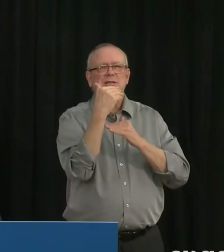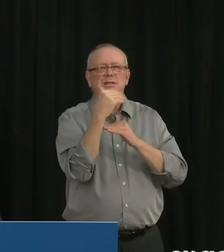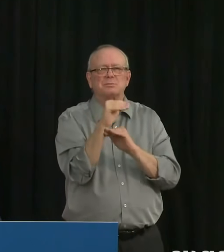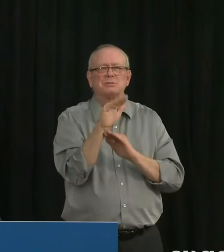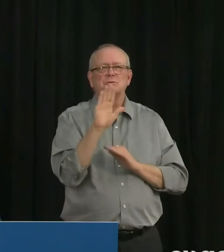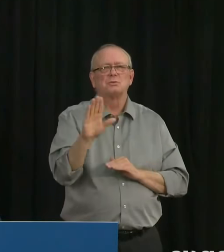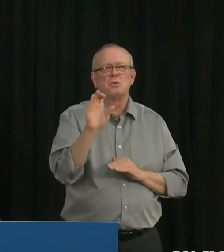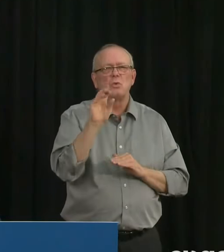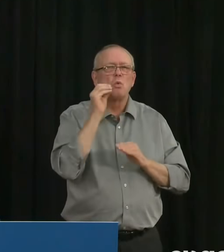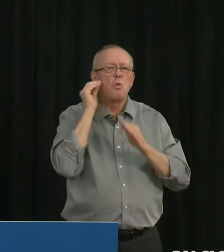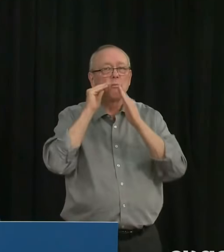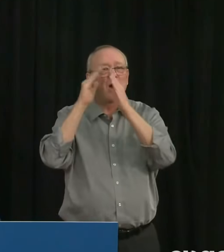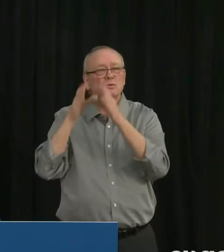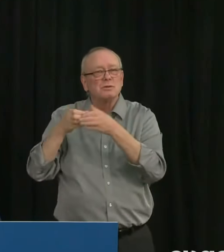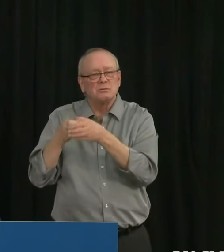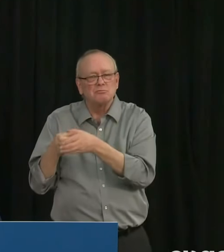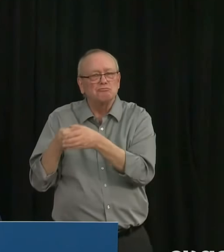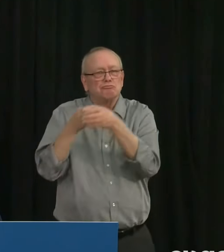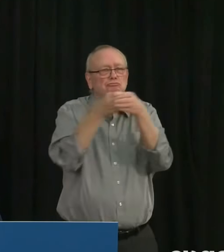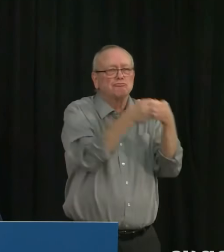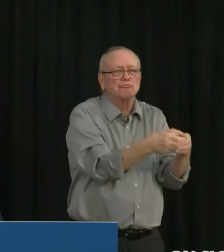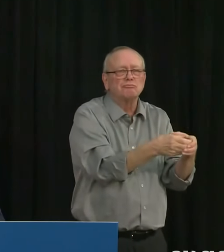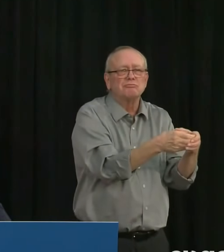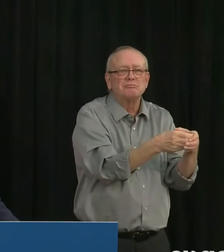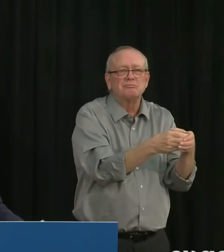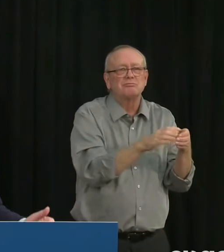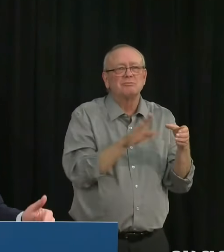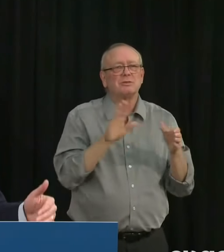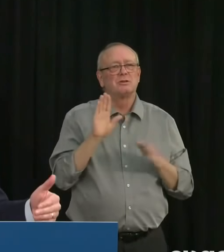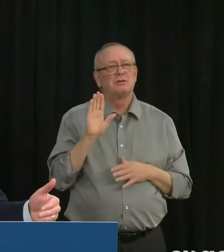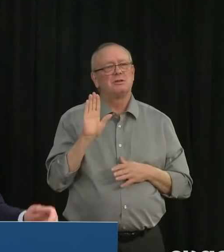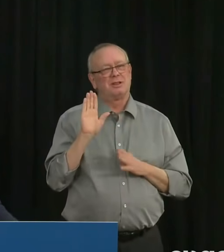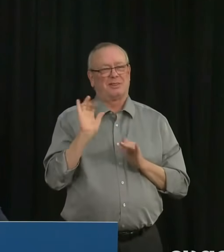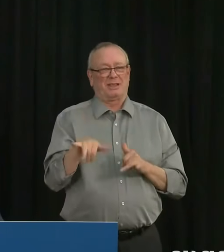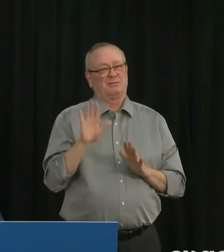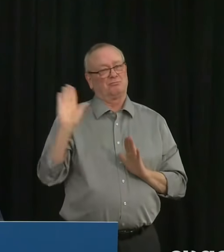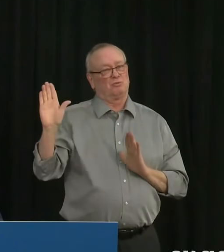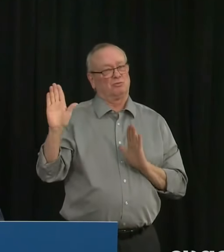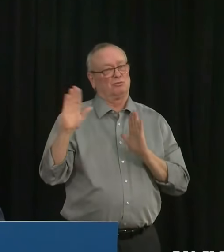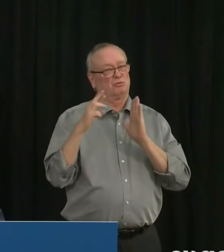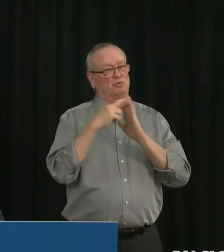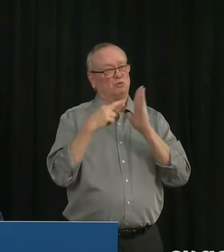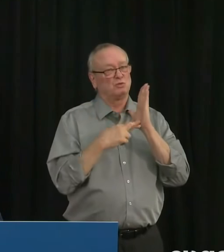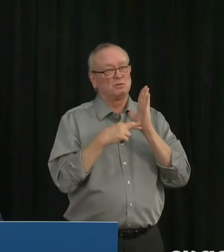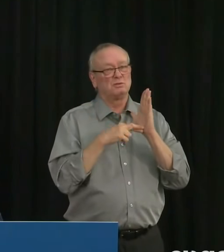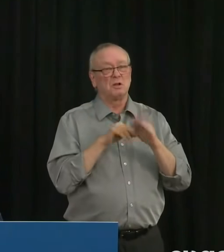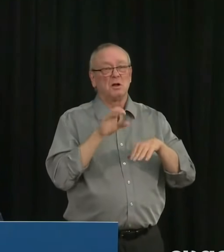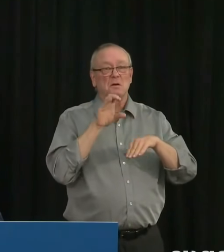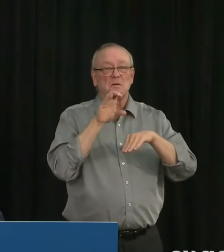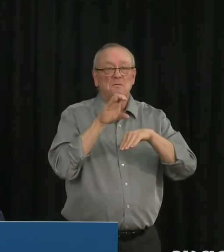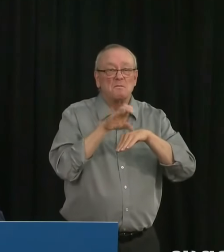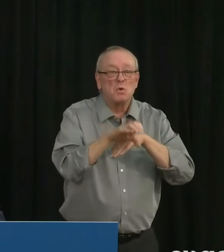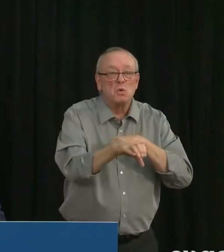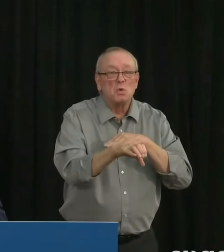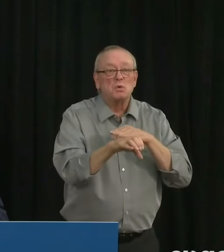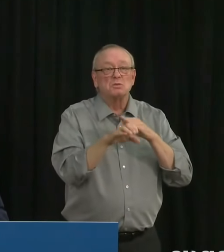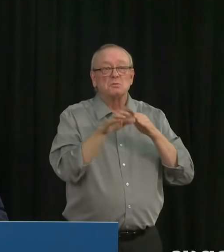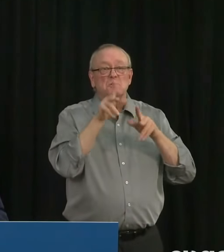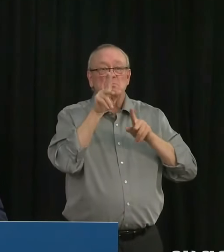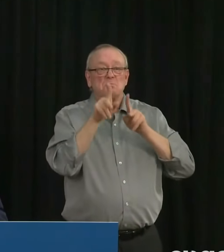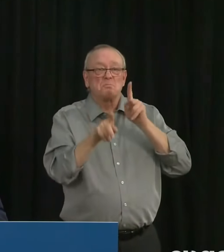household. Look, this is our measure being imposed on Albertans for them to take that responsibility, for